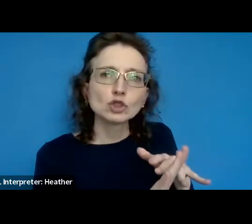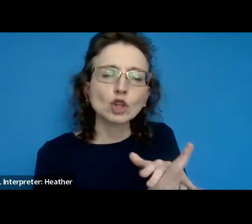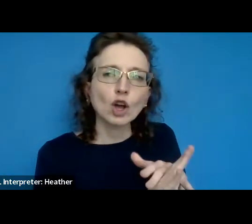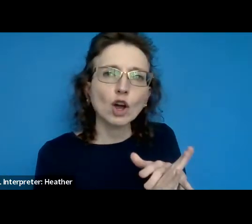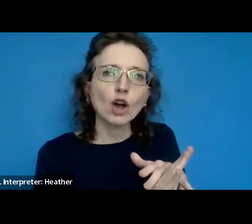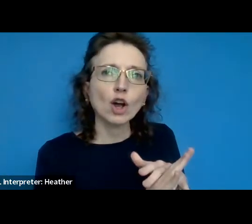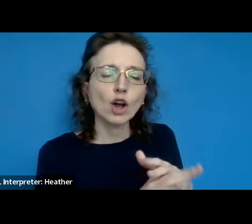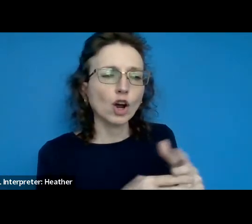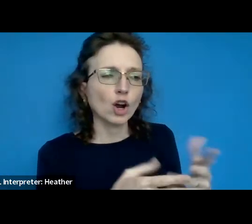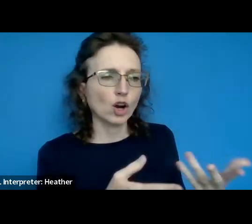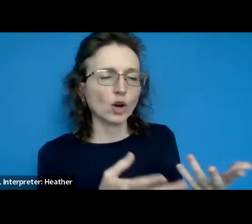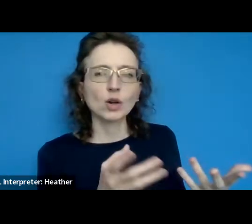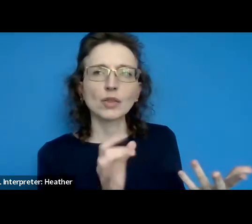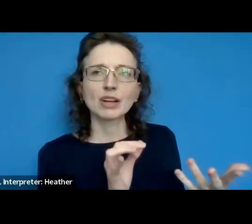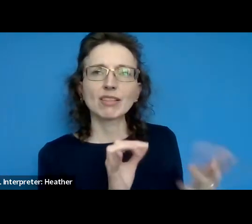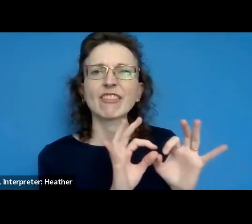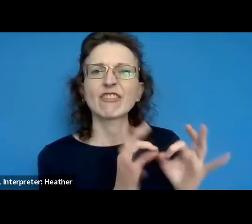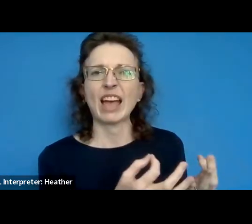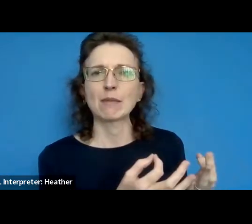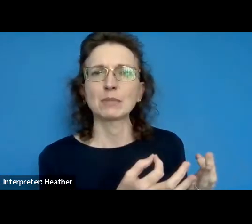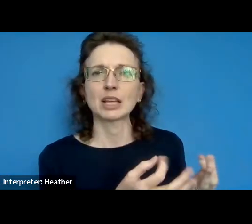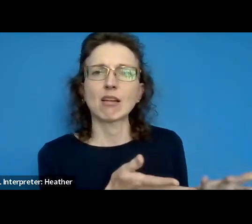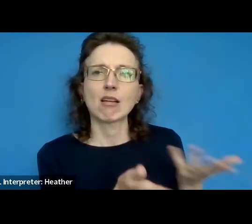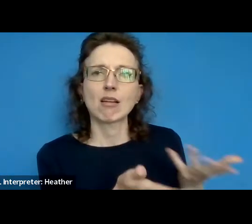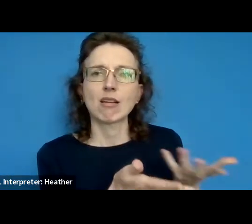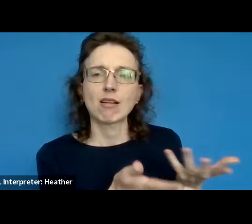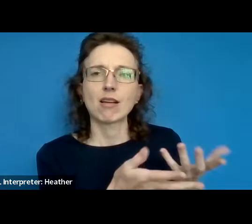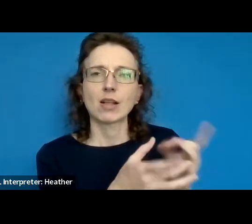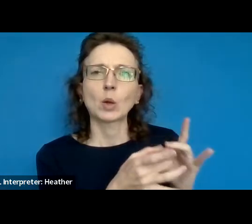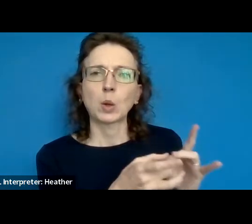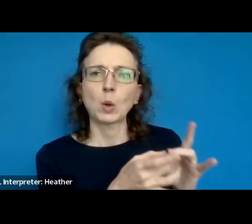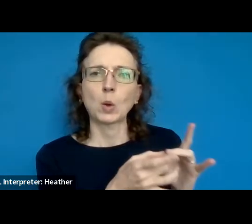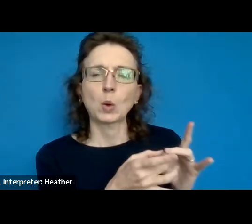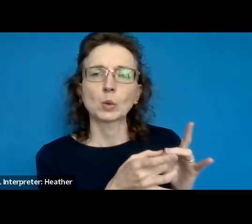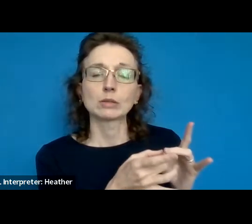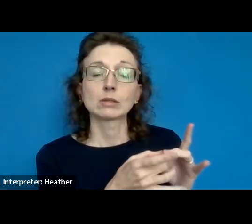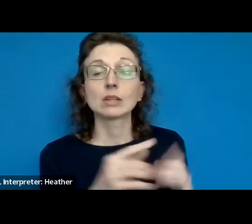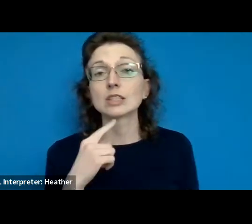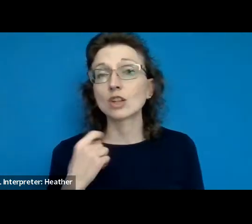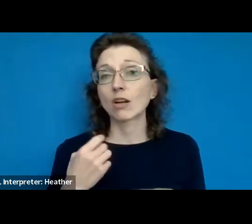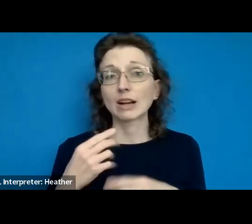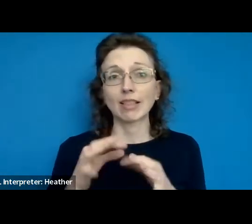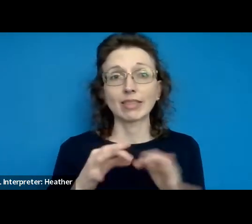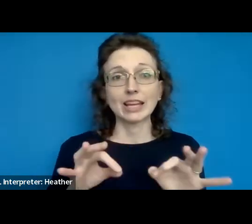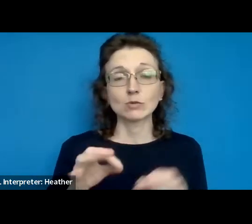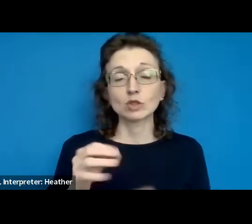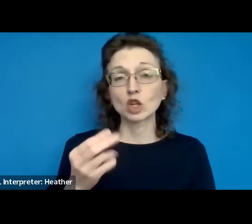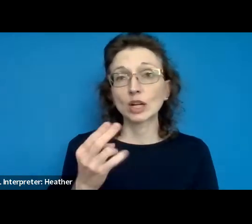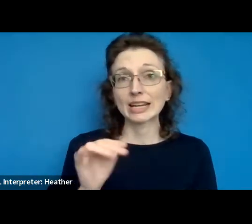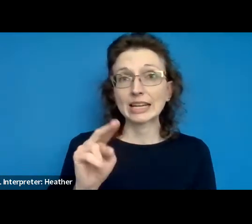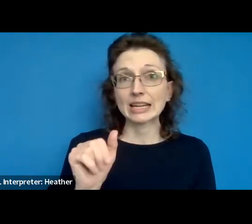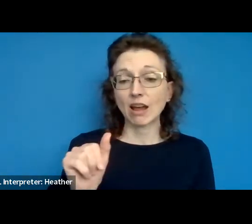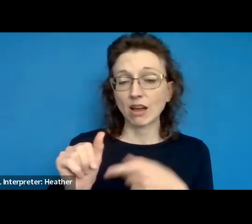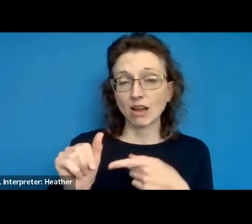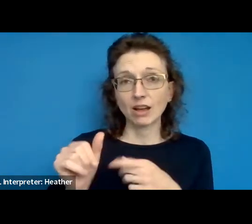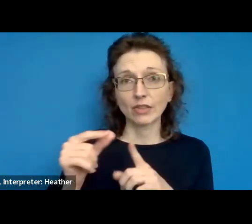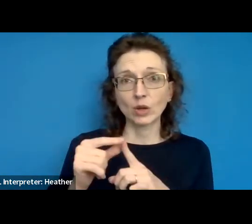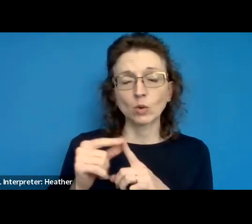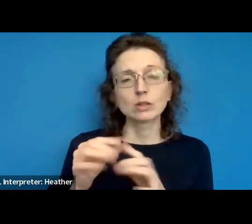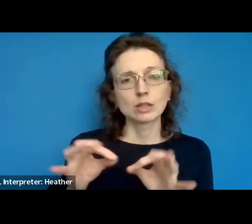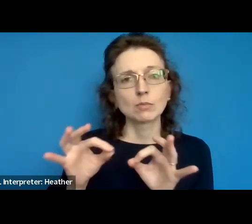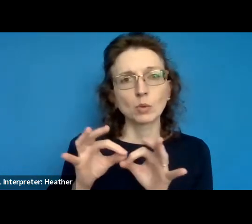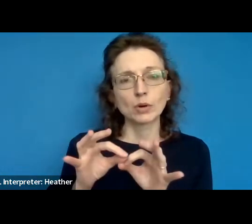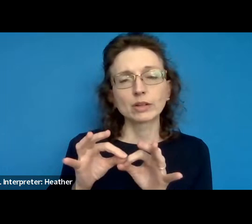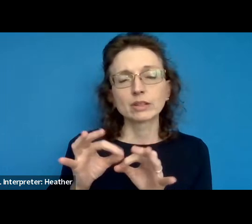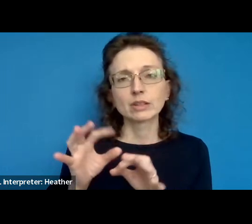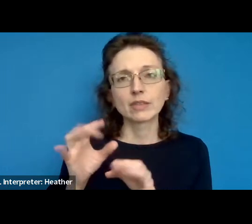see that as relative, right? See it as relative. And in the Tongan language, again, Hina is an important, this is the name